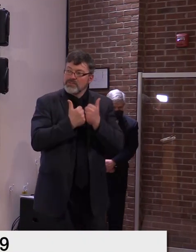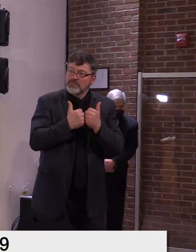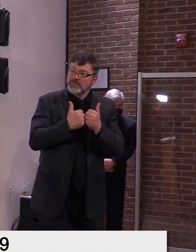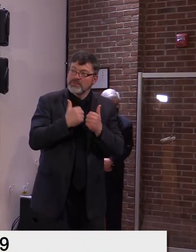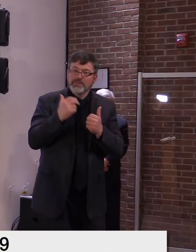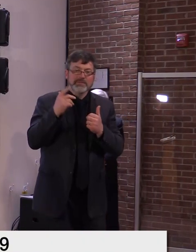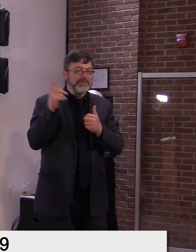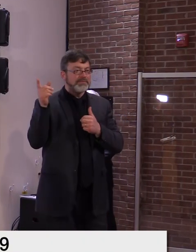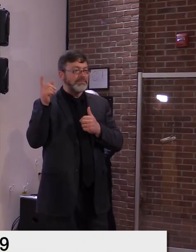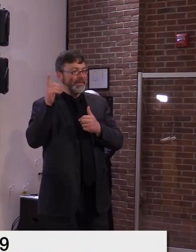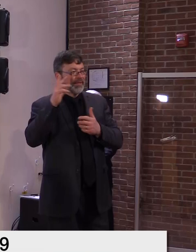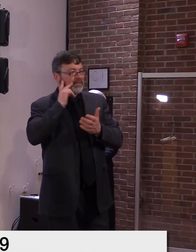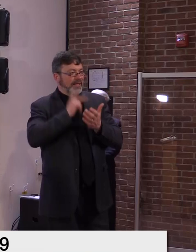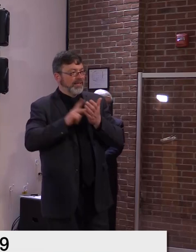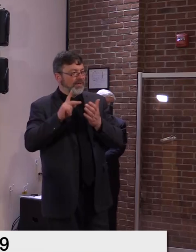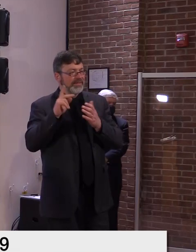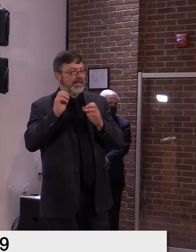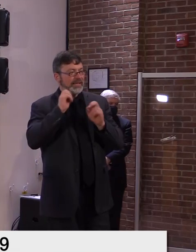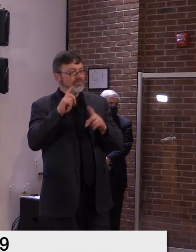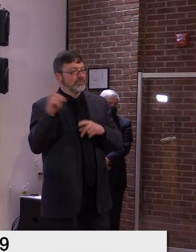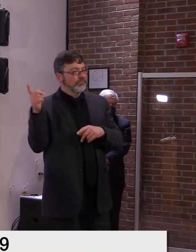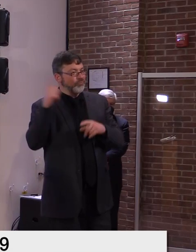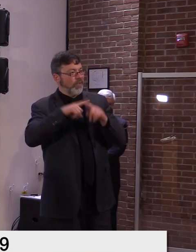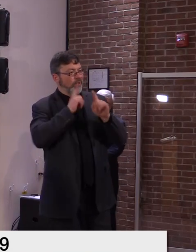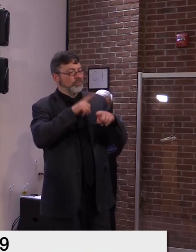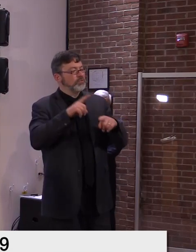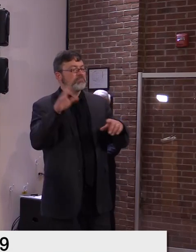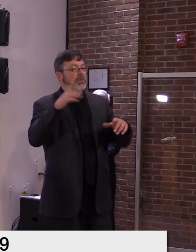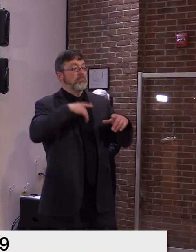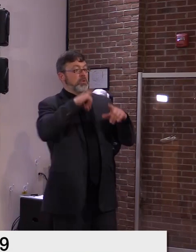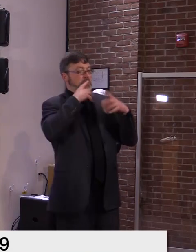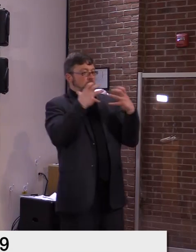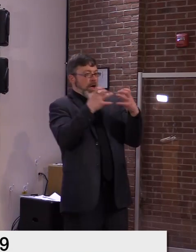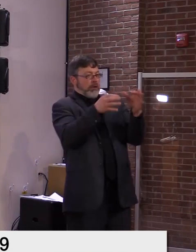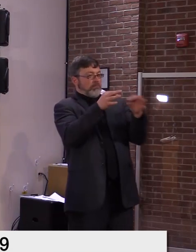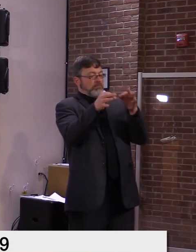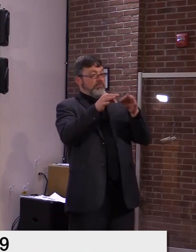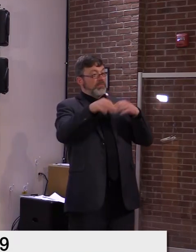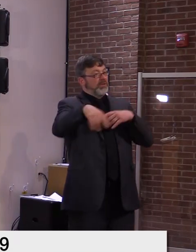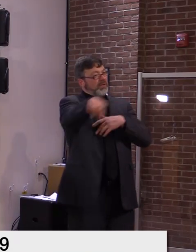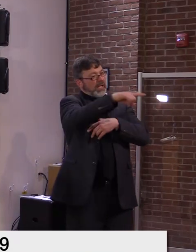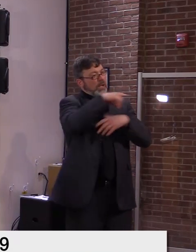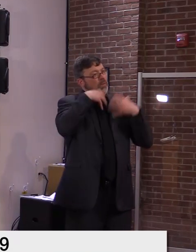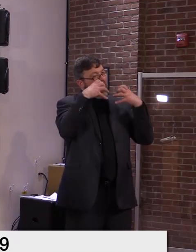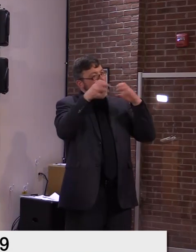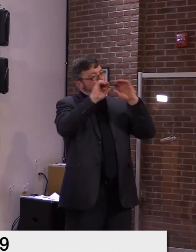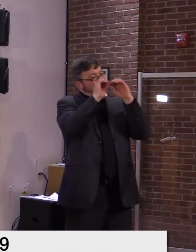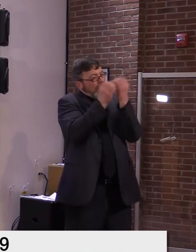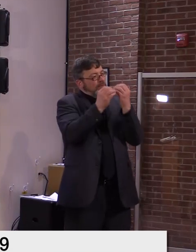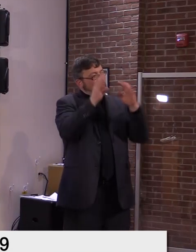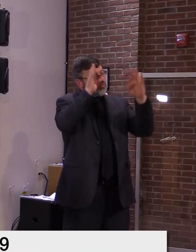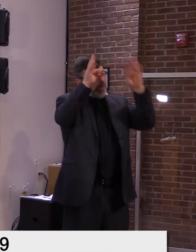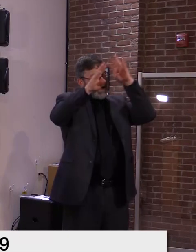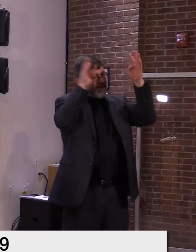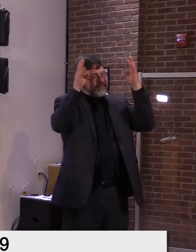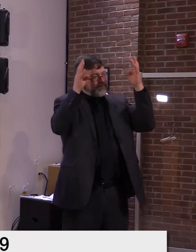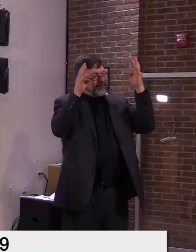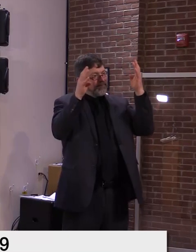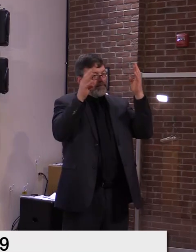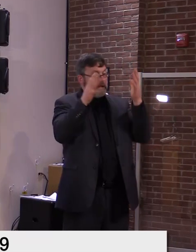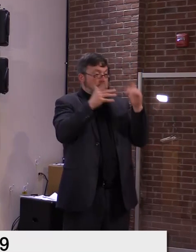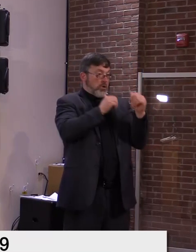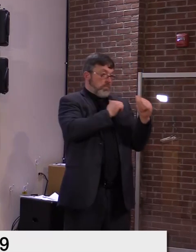to be opportunity for kids. So if it revolves around sports or revolves around a drama